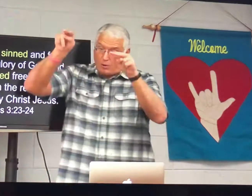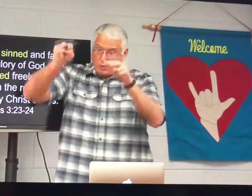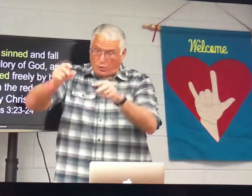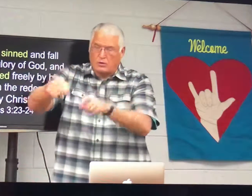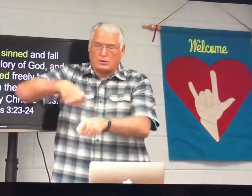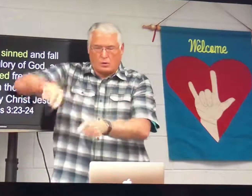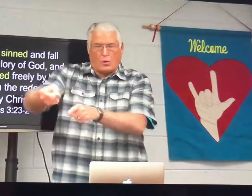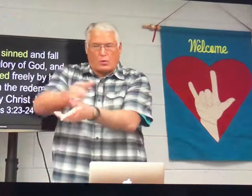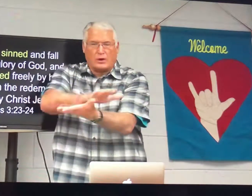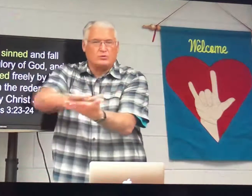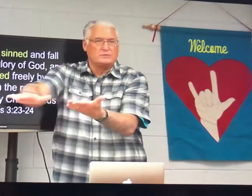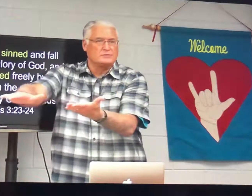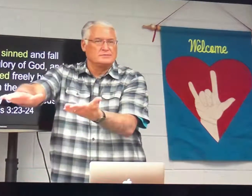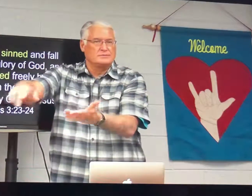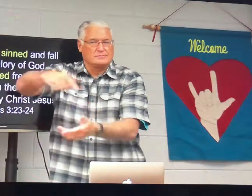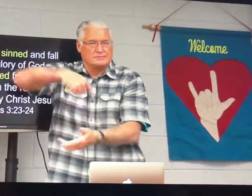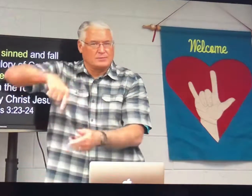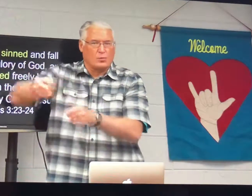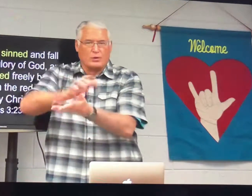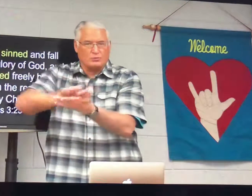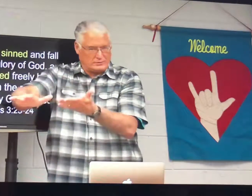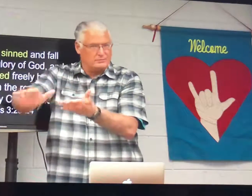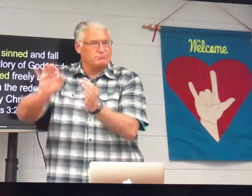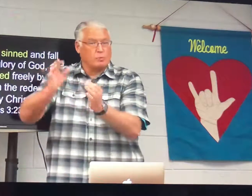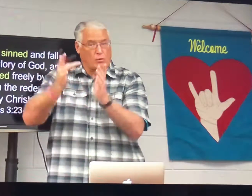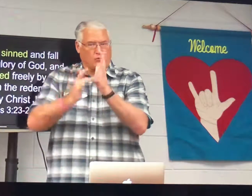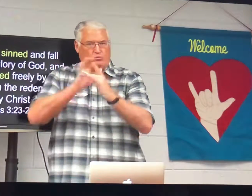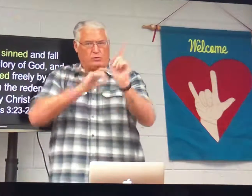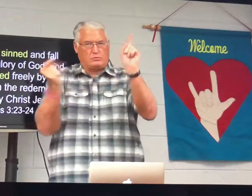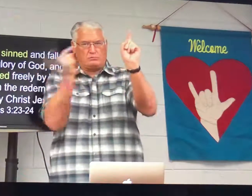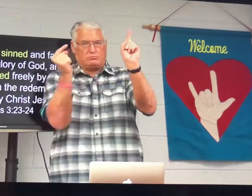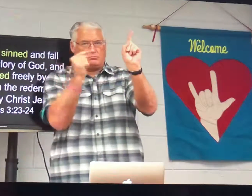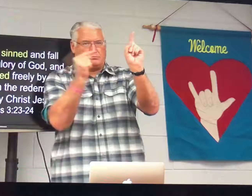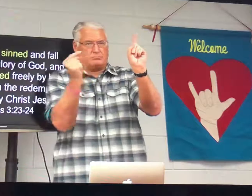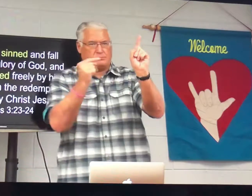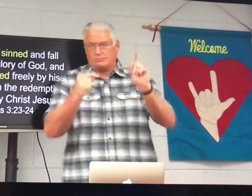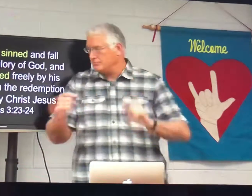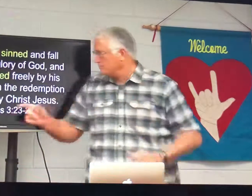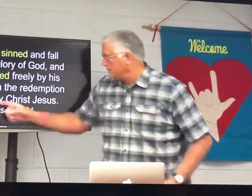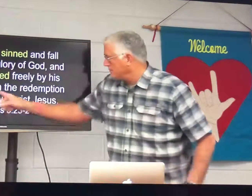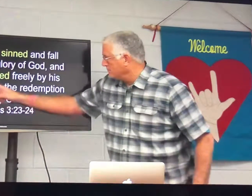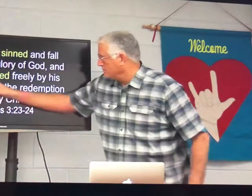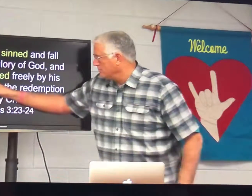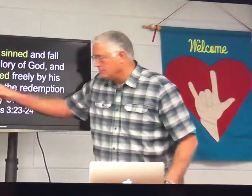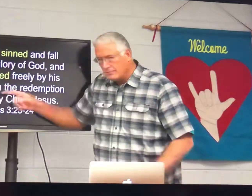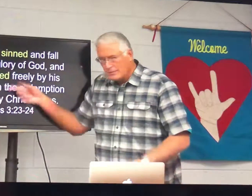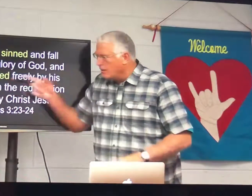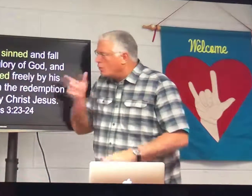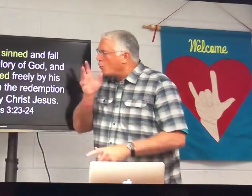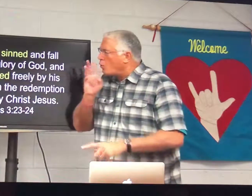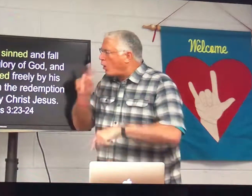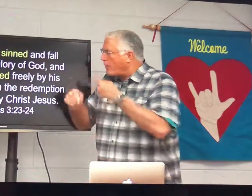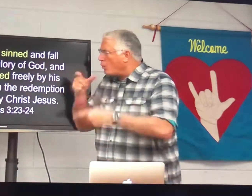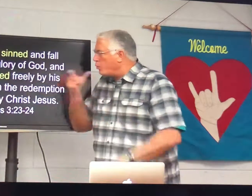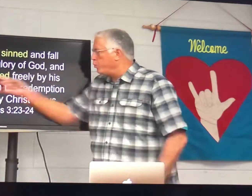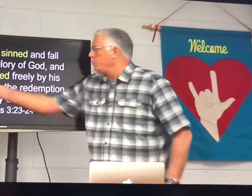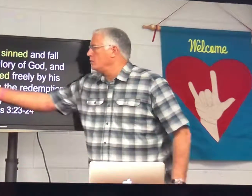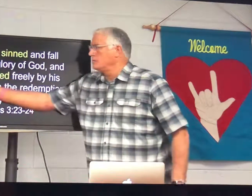hitting the ball hard again, driving it, using that natural power that he has. And how about a career high already with